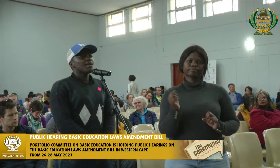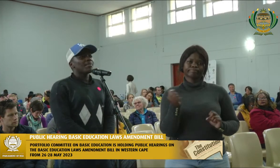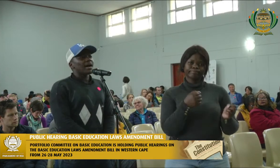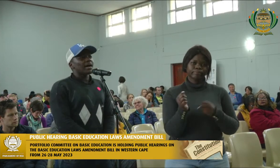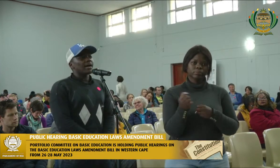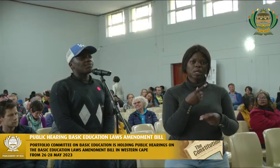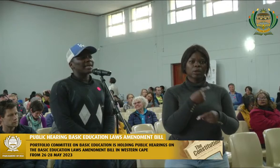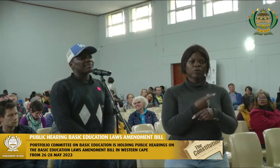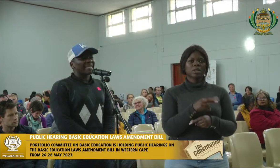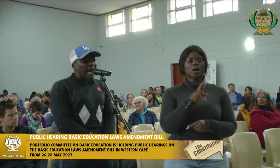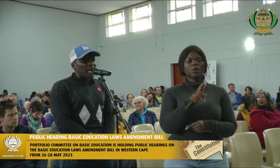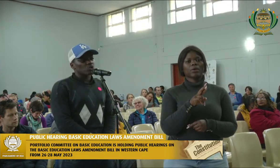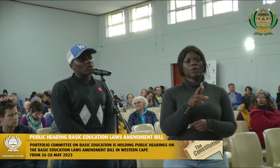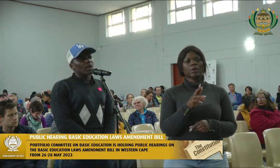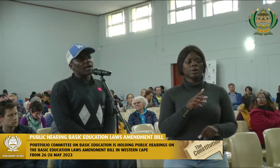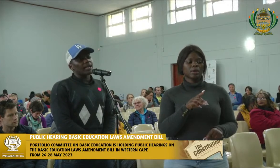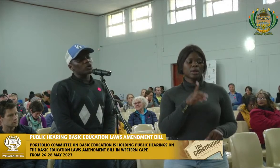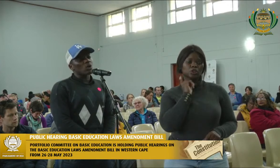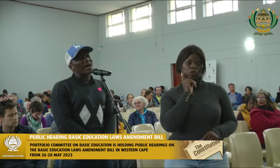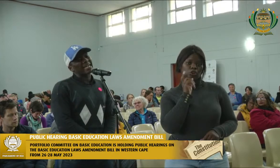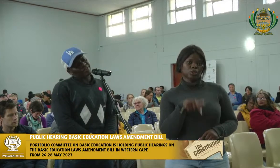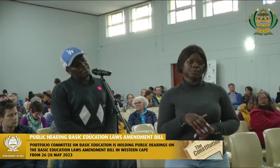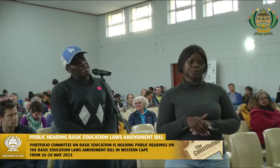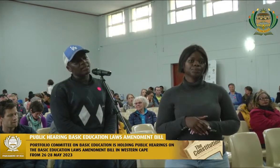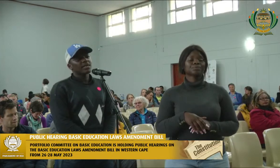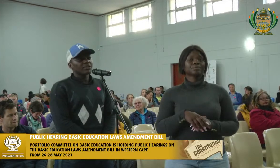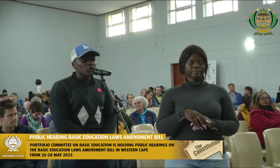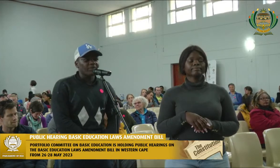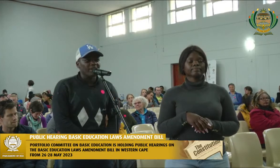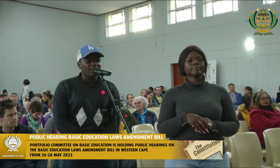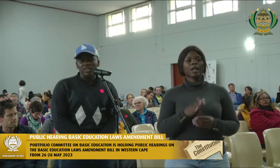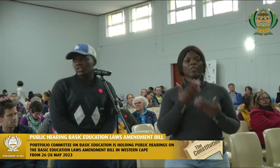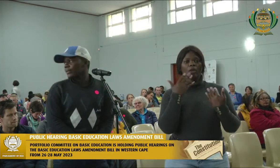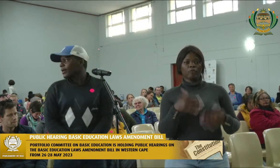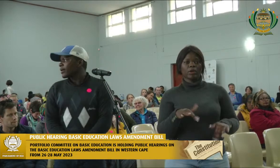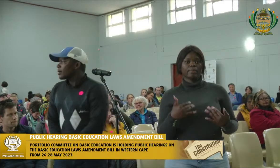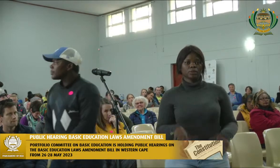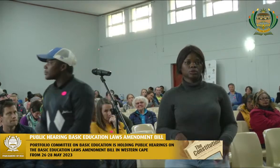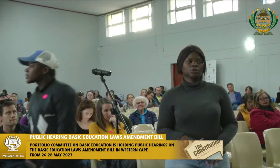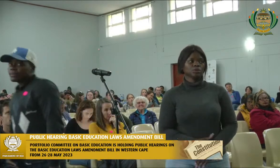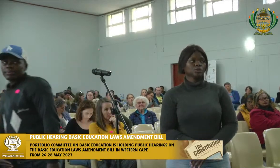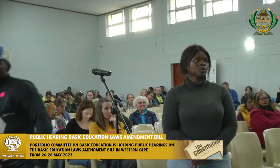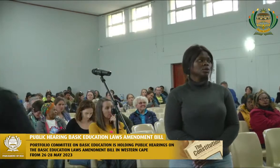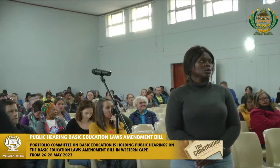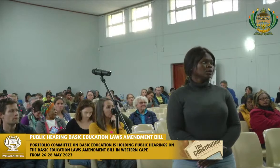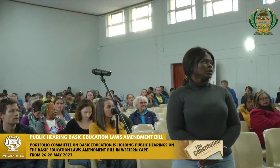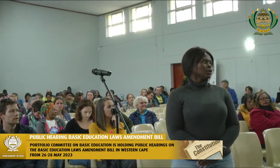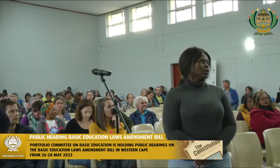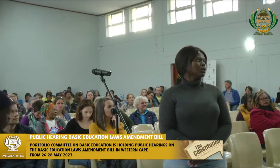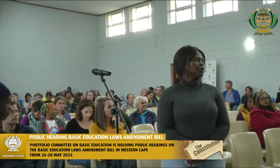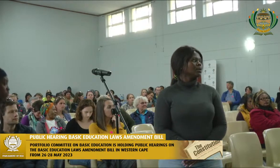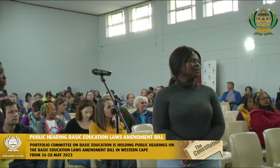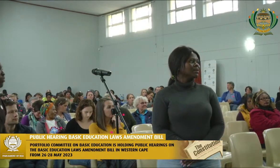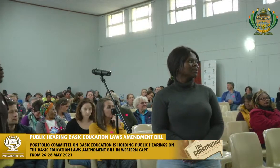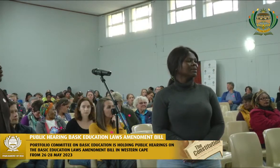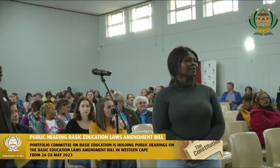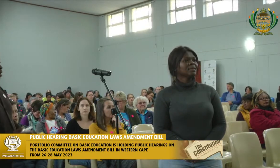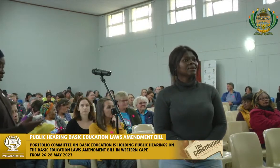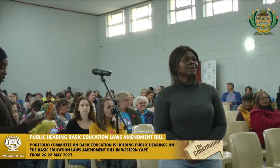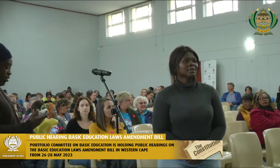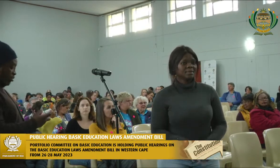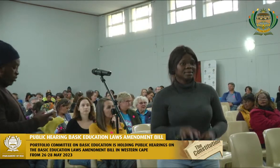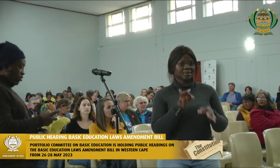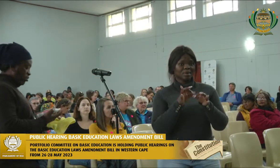R baqashwe kwa landuka kwa government. Thank you very much. Thank you. Interpreter.